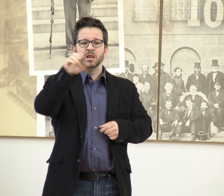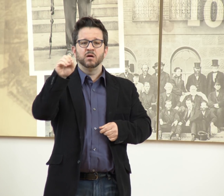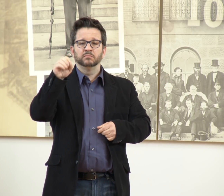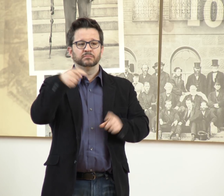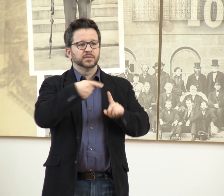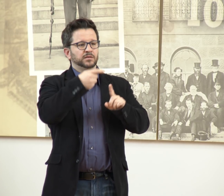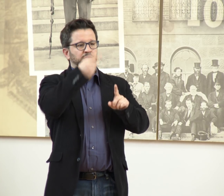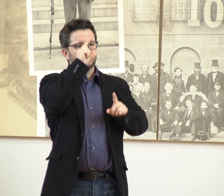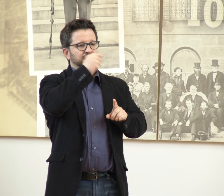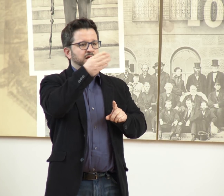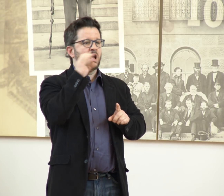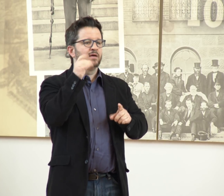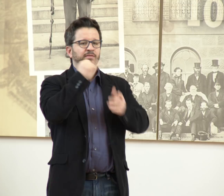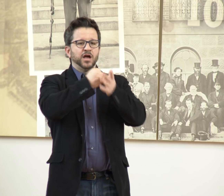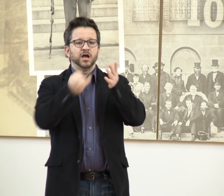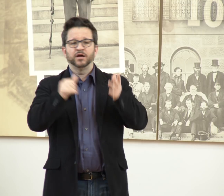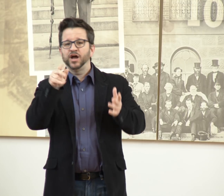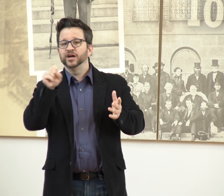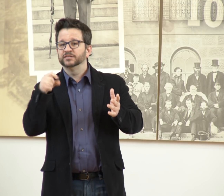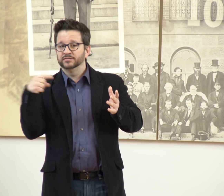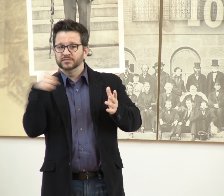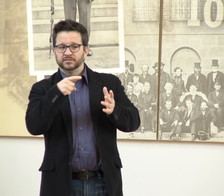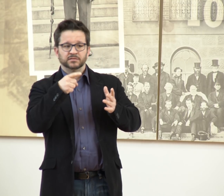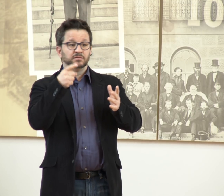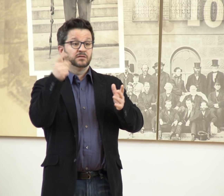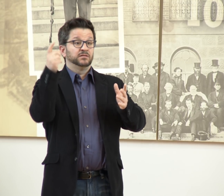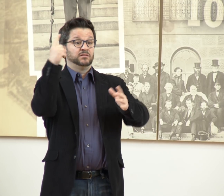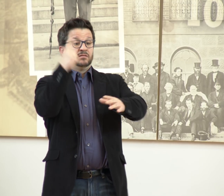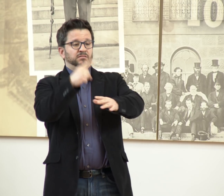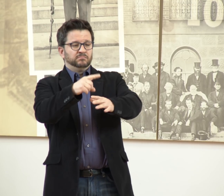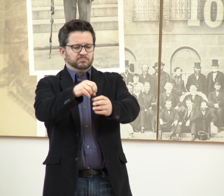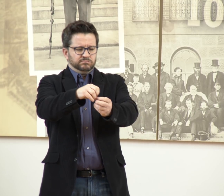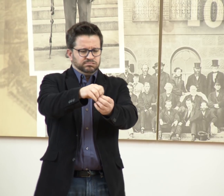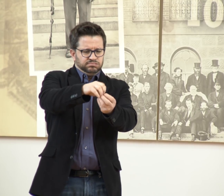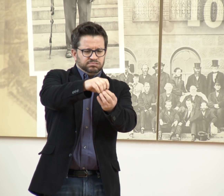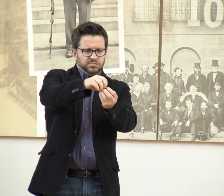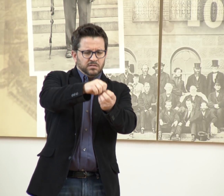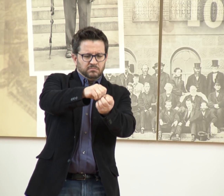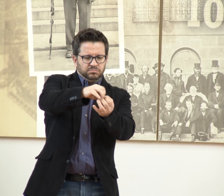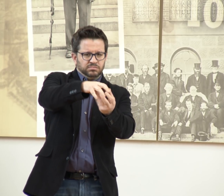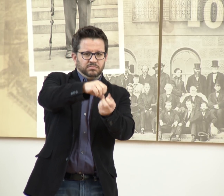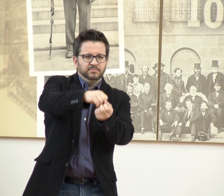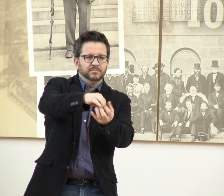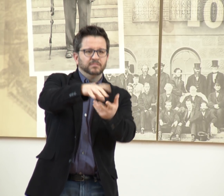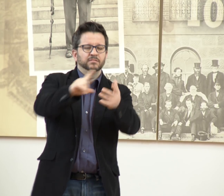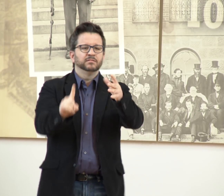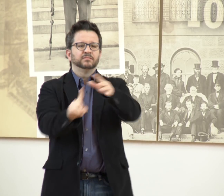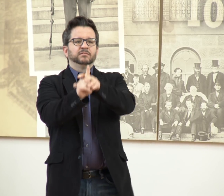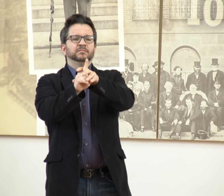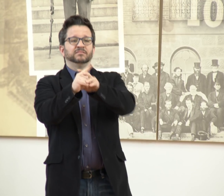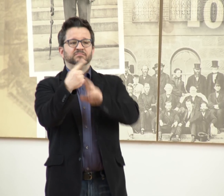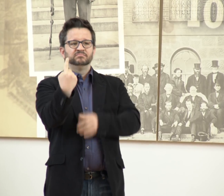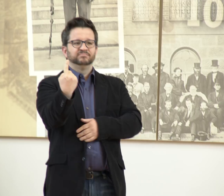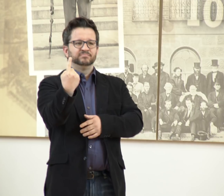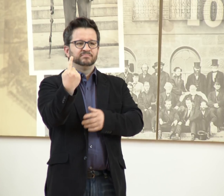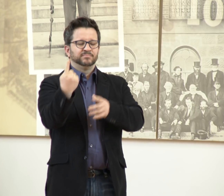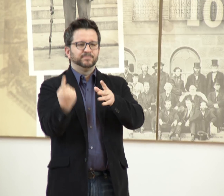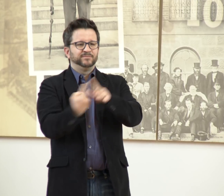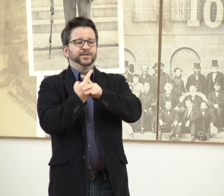where legend has it, Apollo, the Greek god of the arts, was born all at once from the foam of the